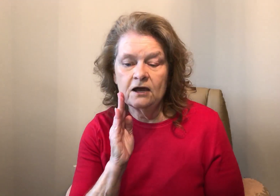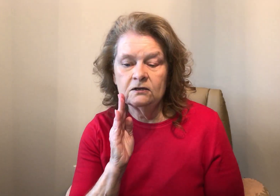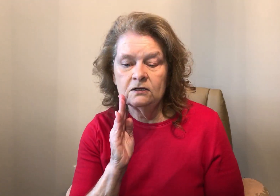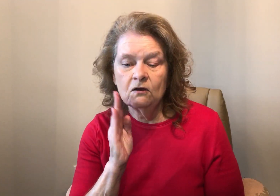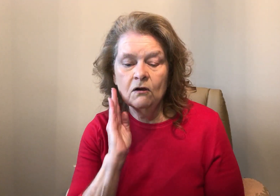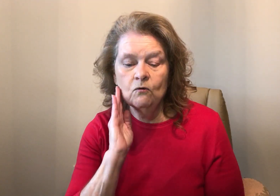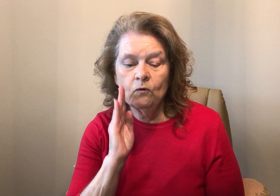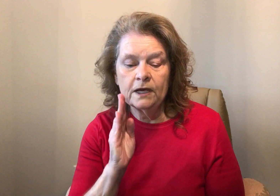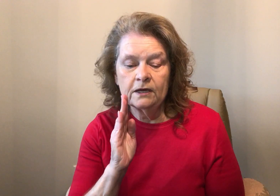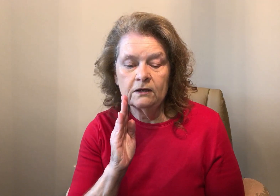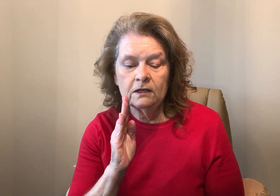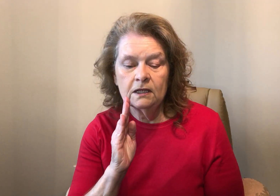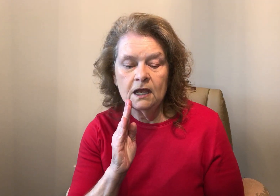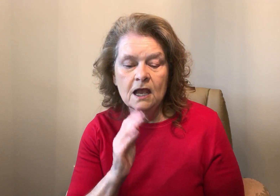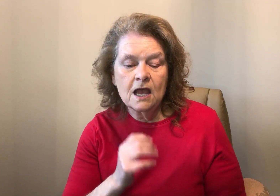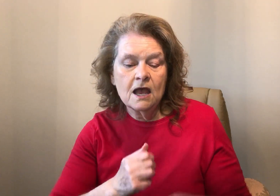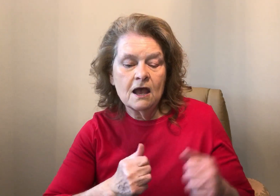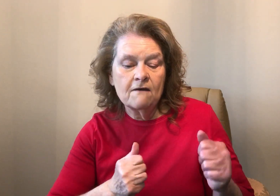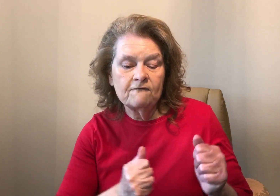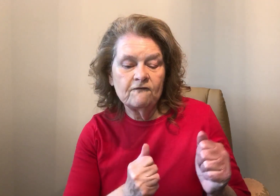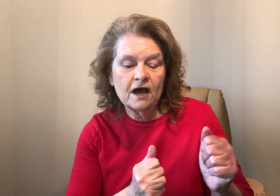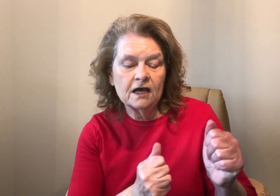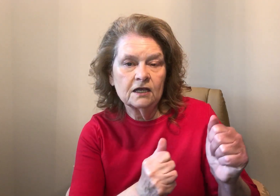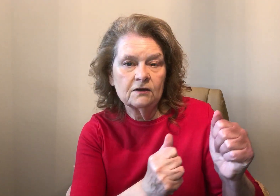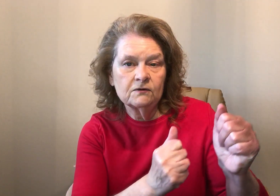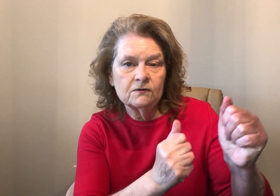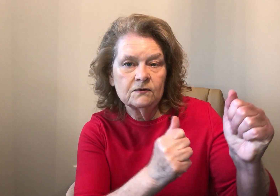Shall or will follow.